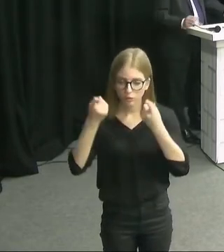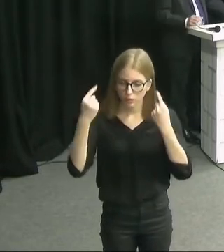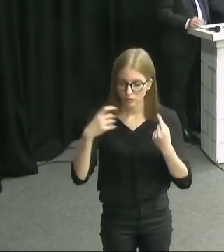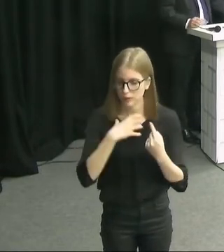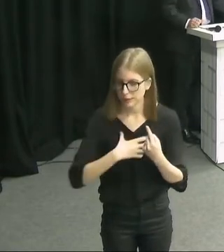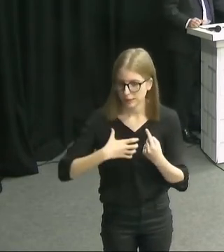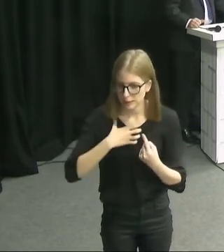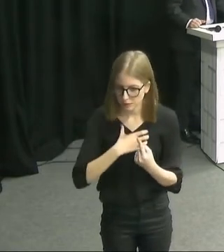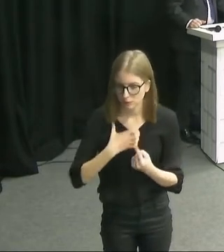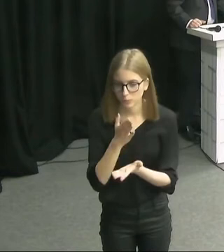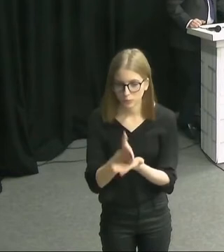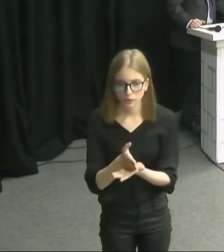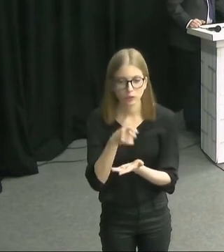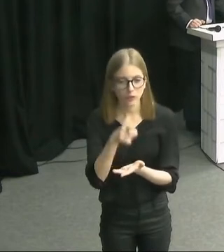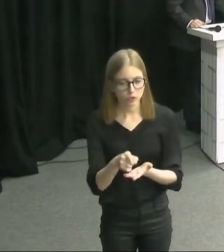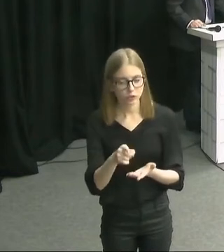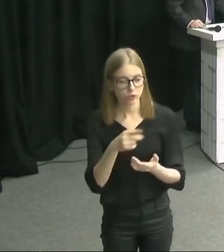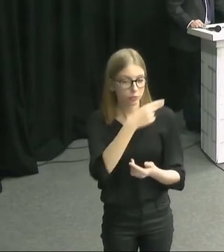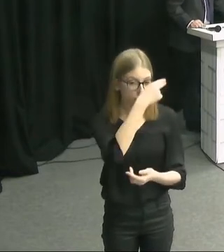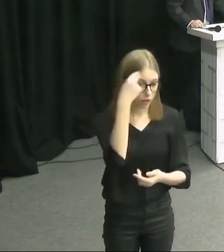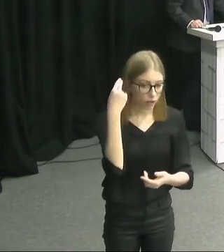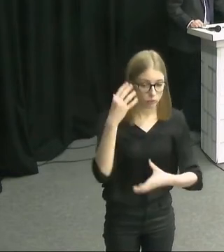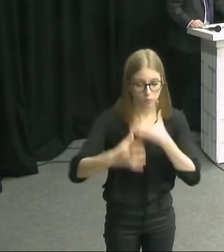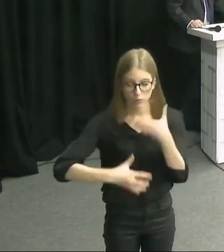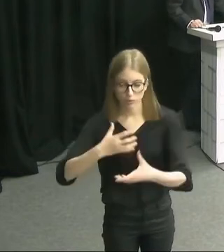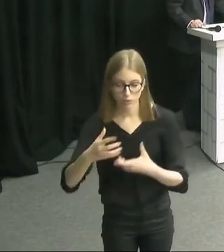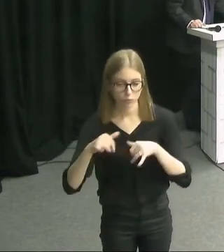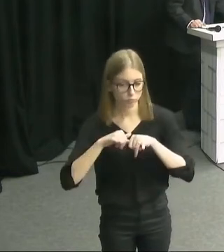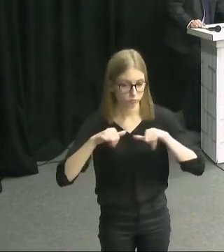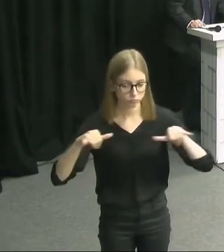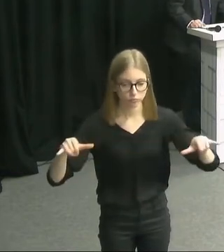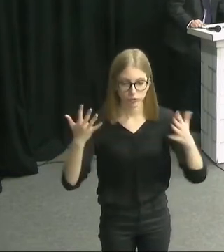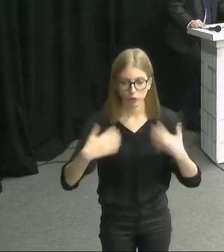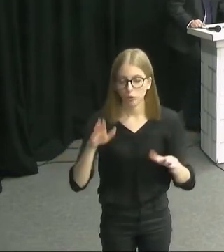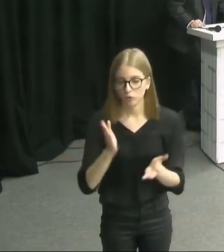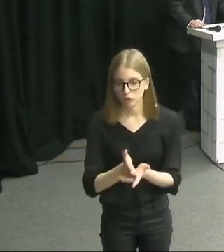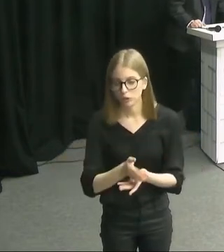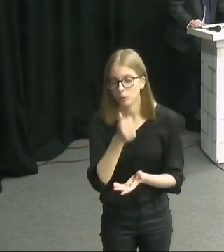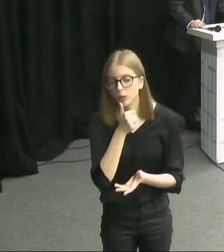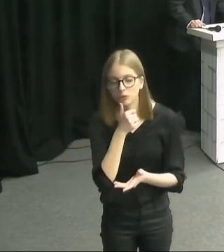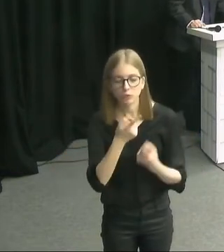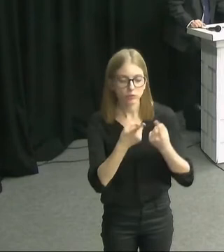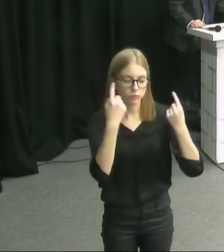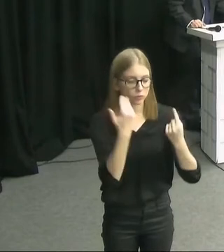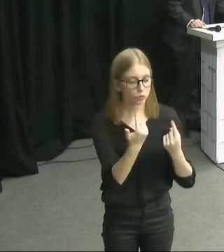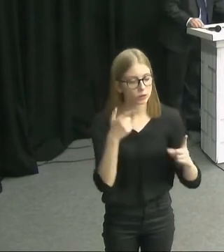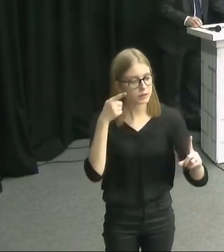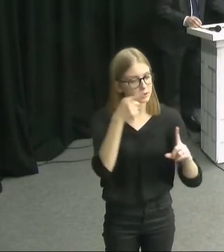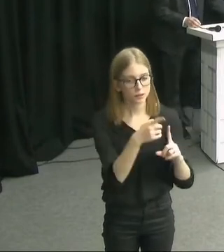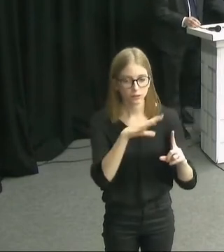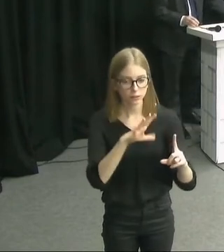least try and find a way of communicating with this very, very big community outside the